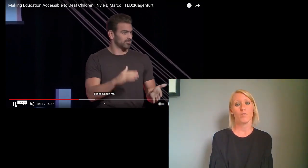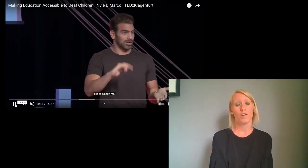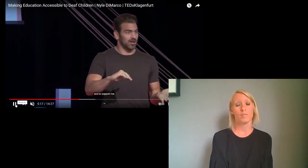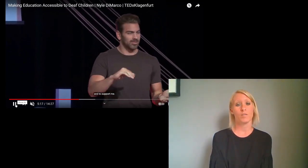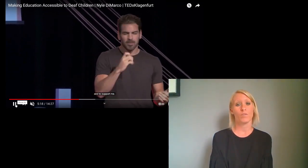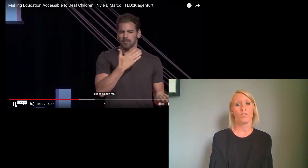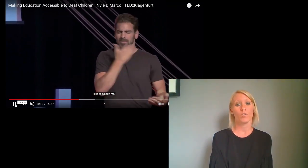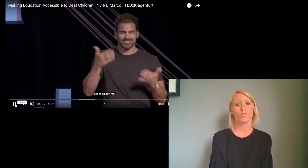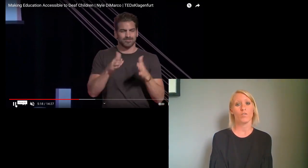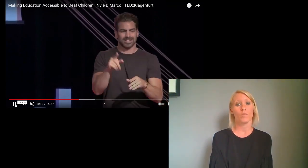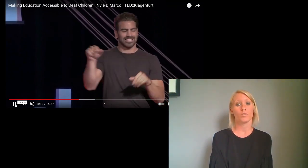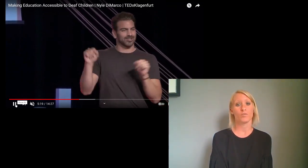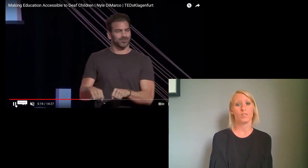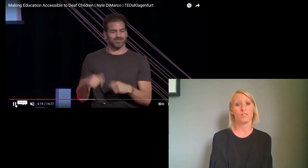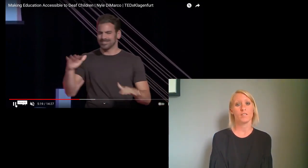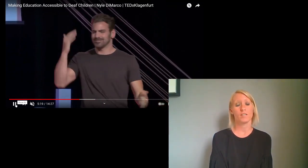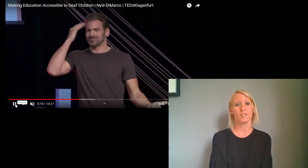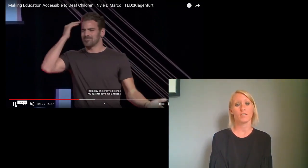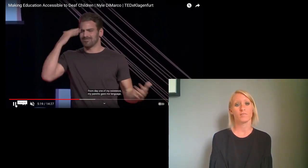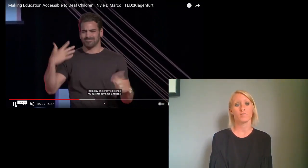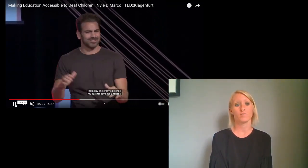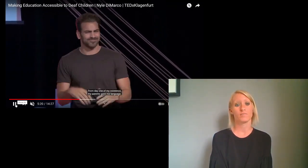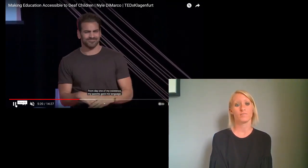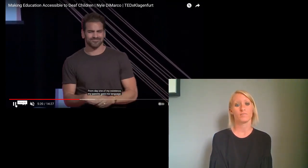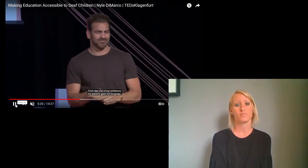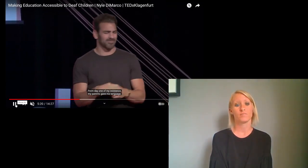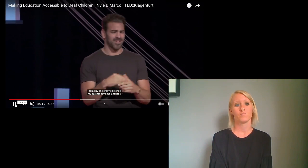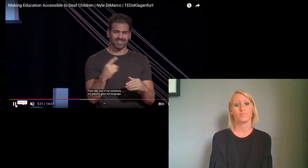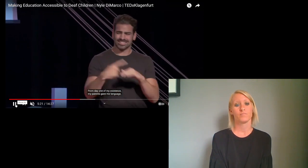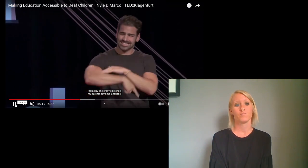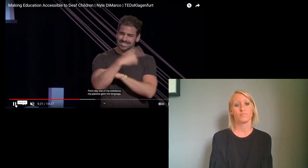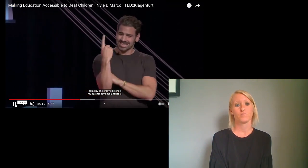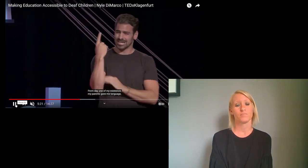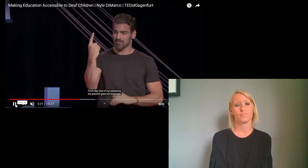and they provided me with wonderful opportunities.